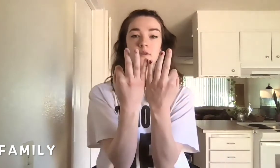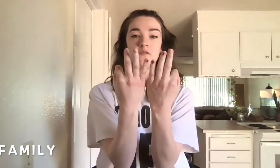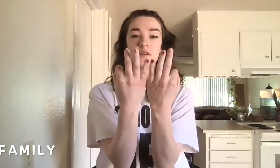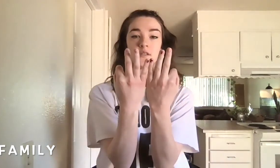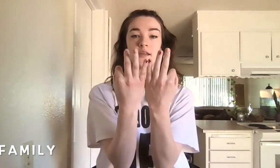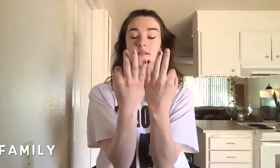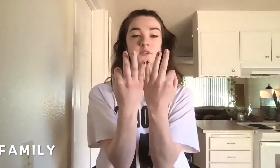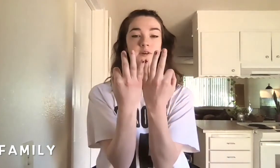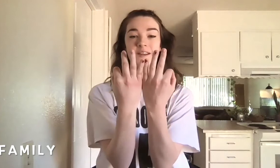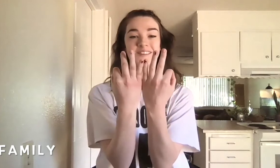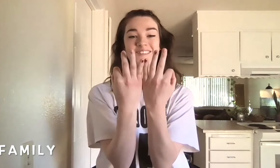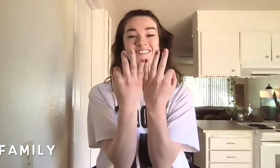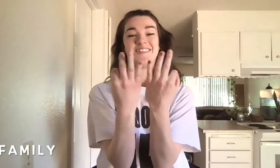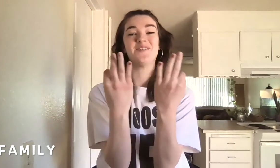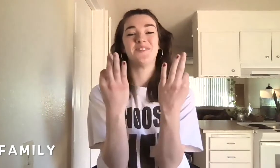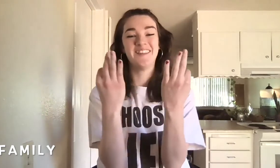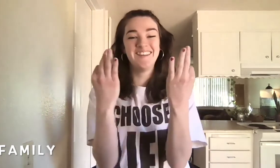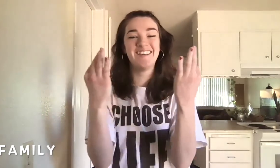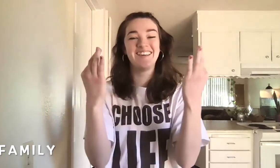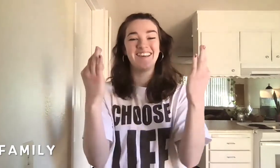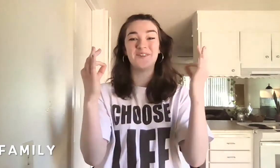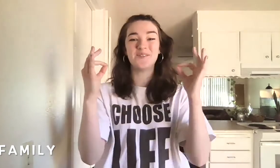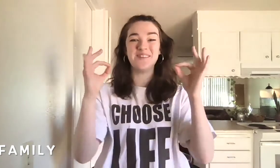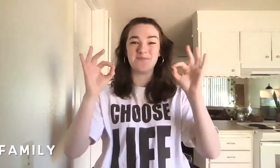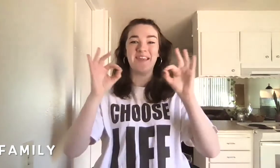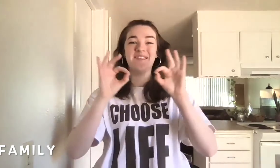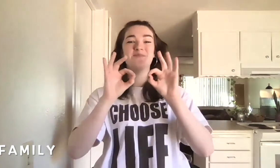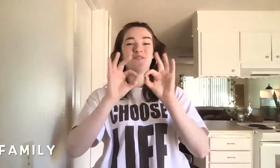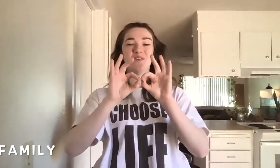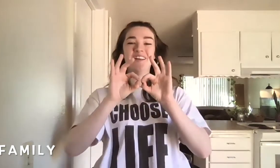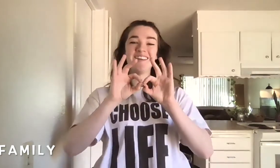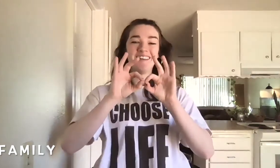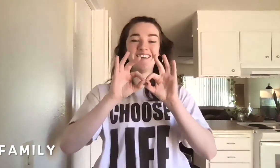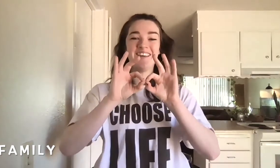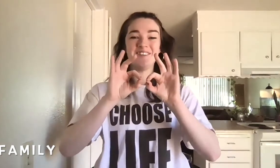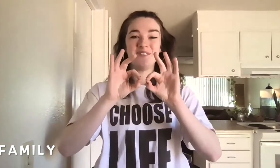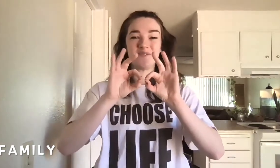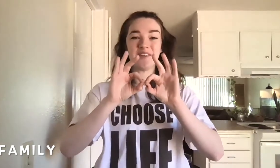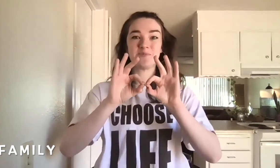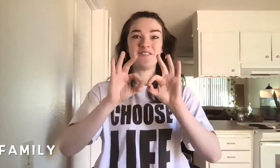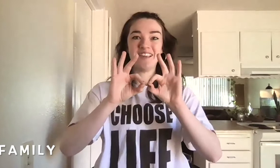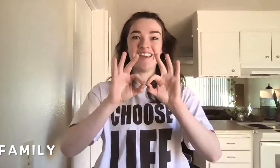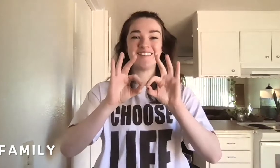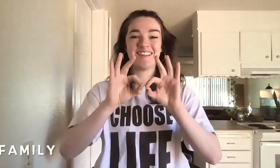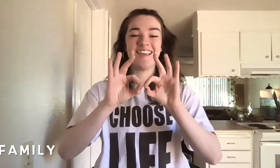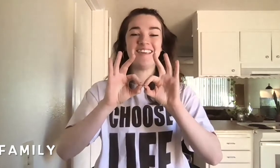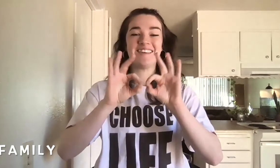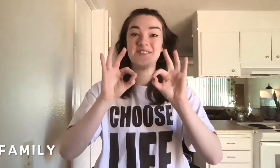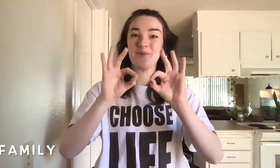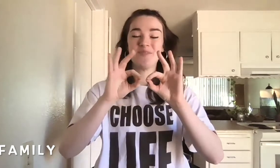fingers connect. I'm sorry, my nails are still terrible. I always mean to paint them before I do these videos, but I forget until I get here. So